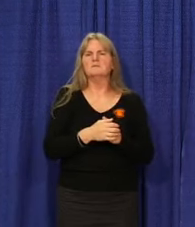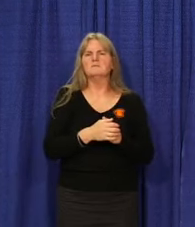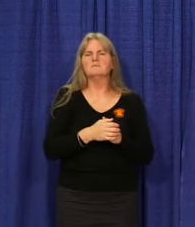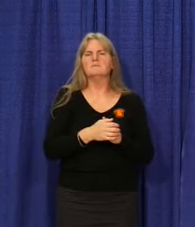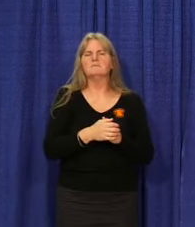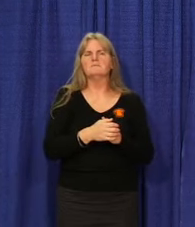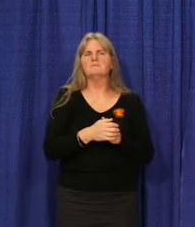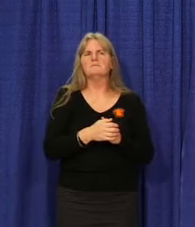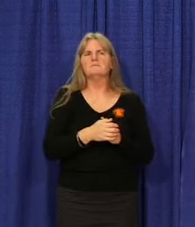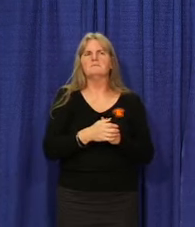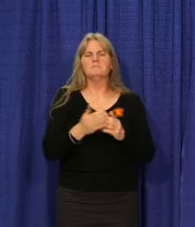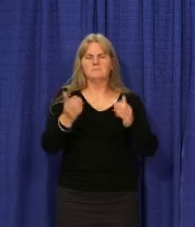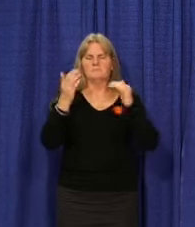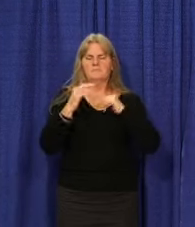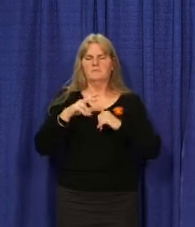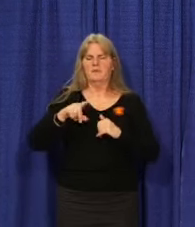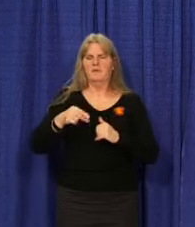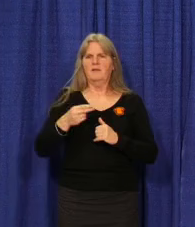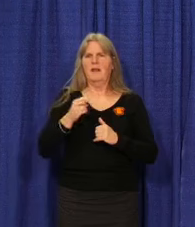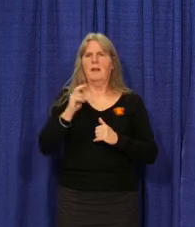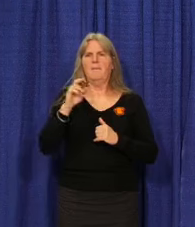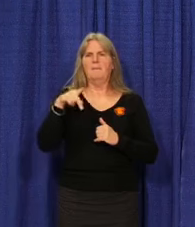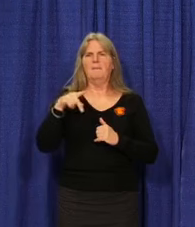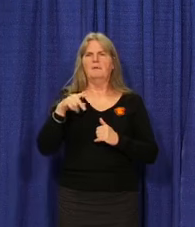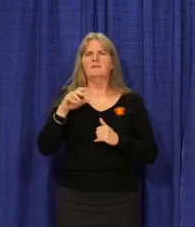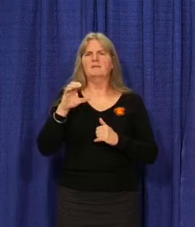you. We'll move to Philippe, CBC.